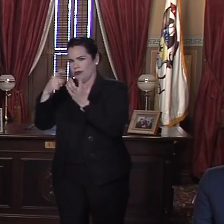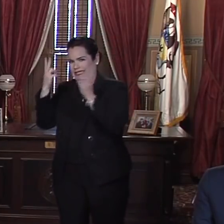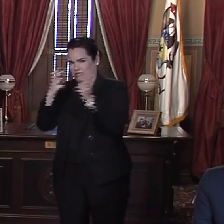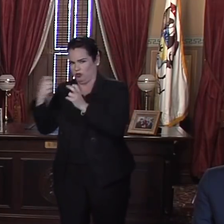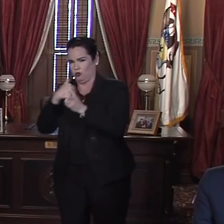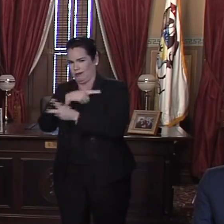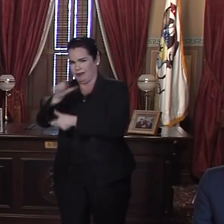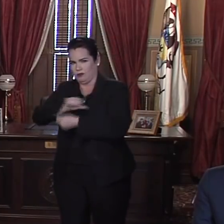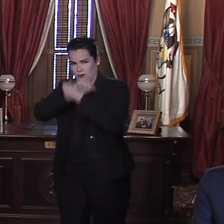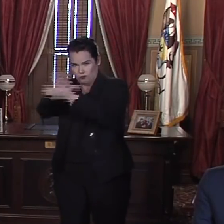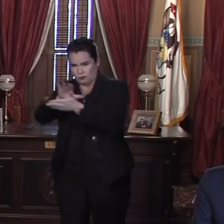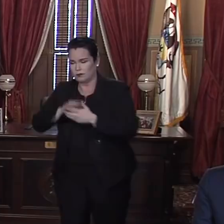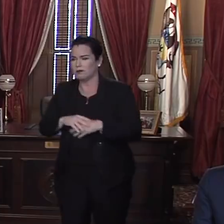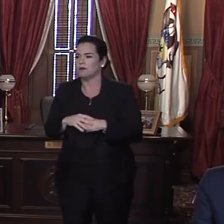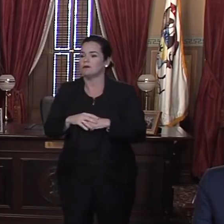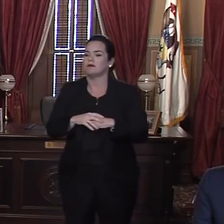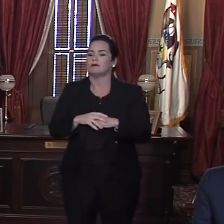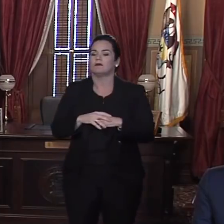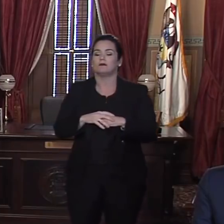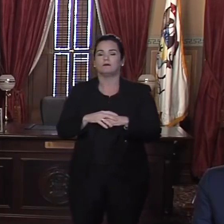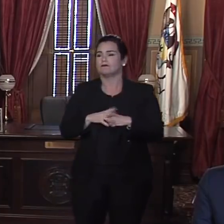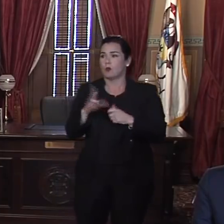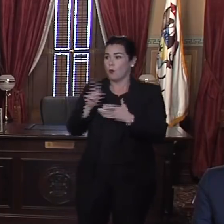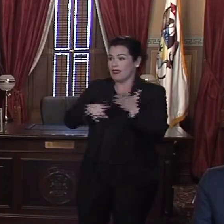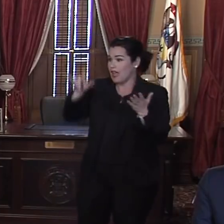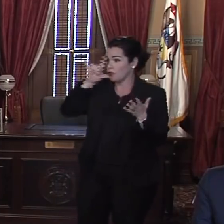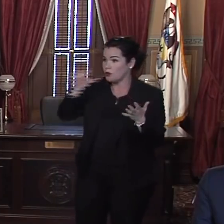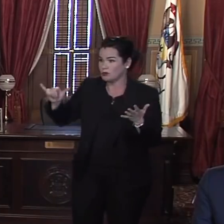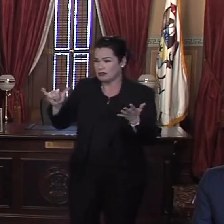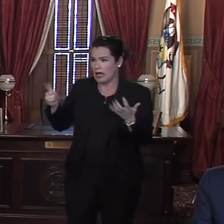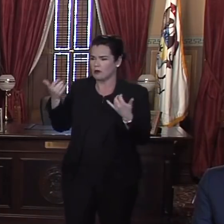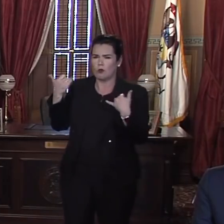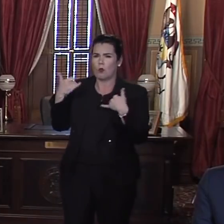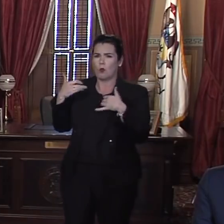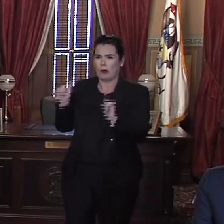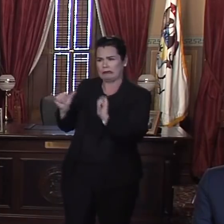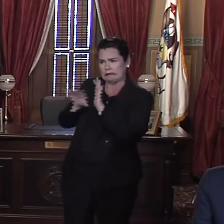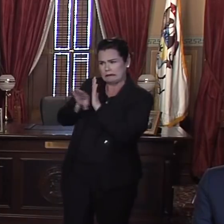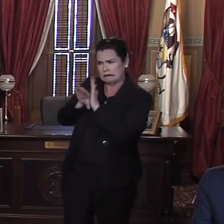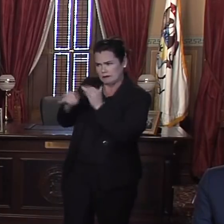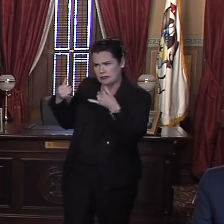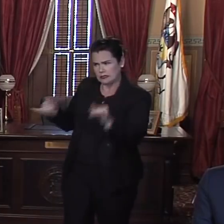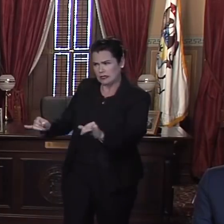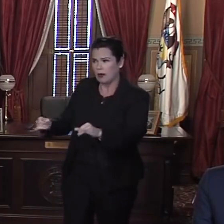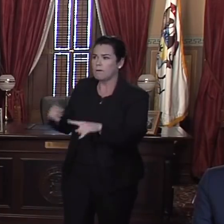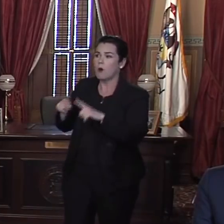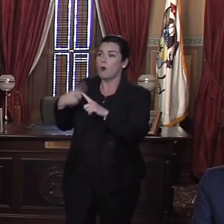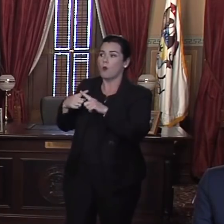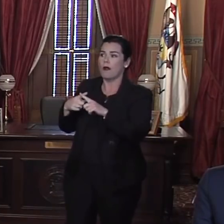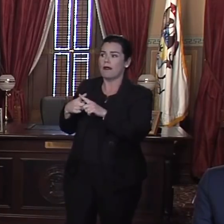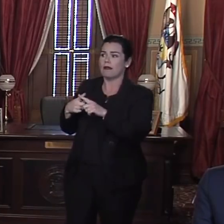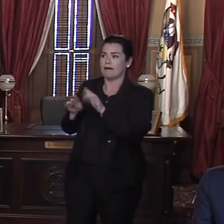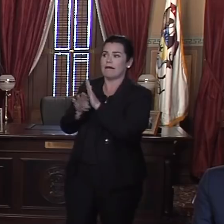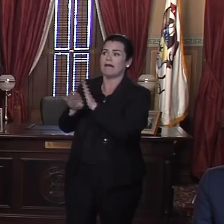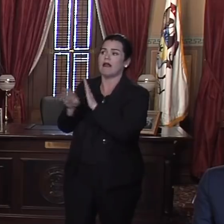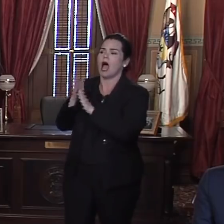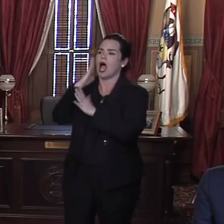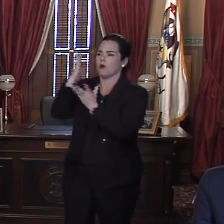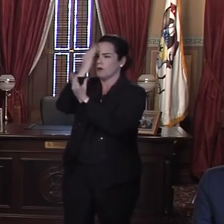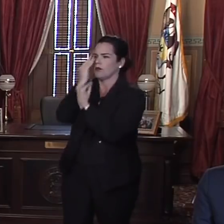will continue to develop, and I'll be sharing that with you in these updates.